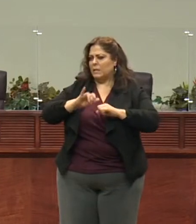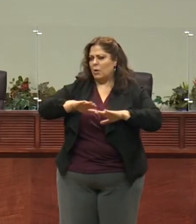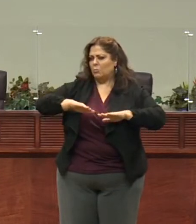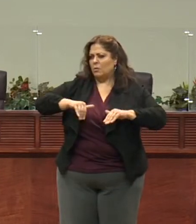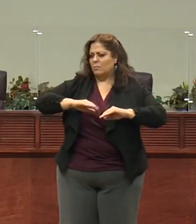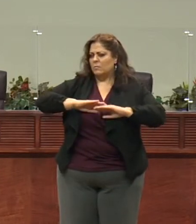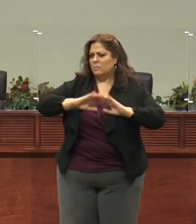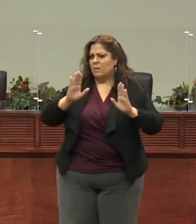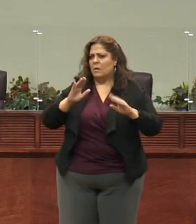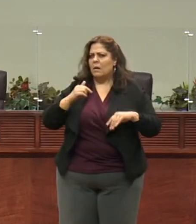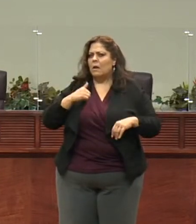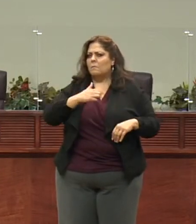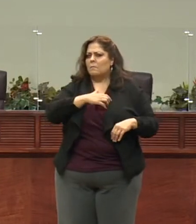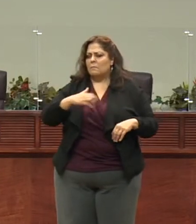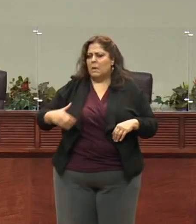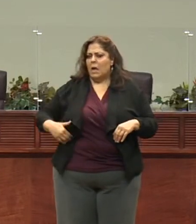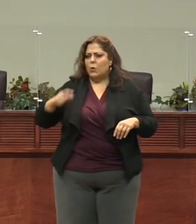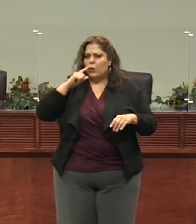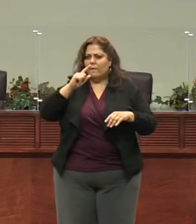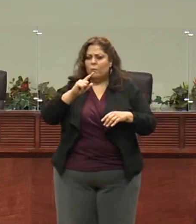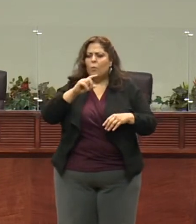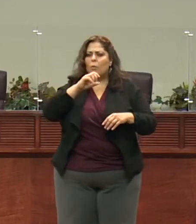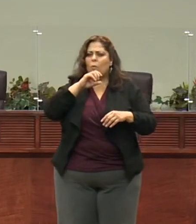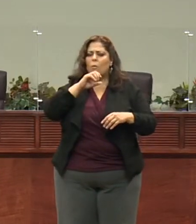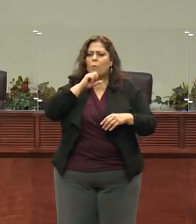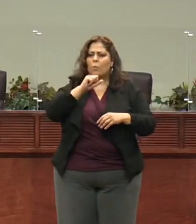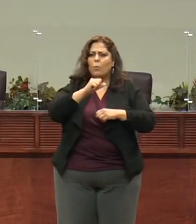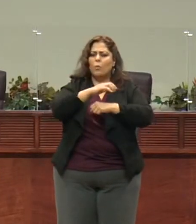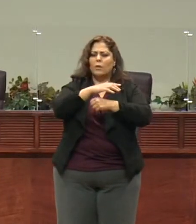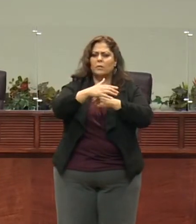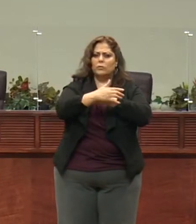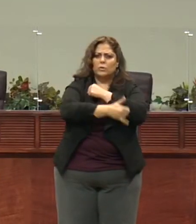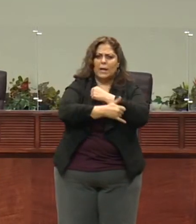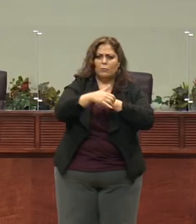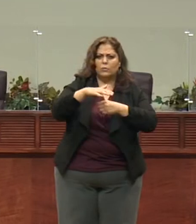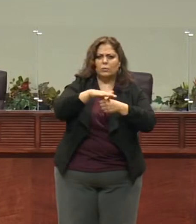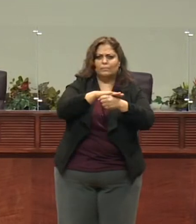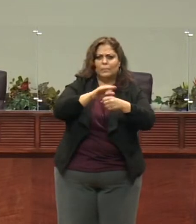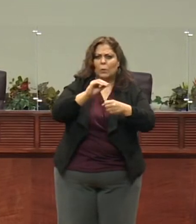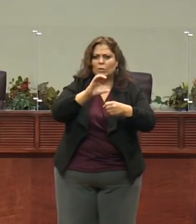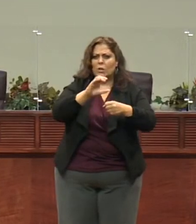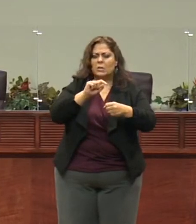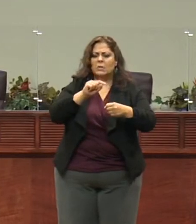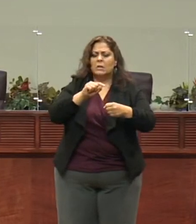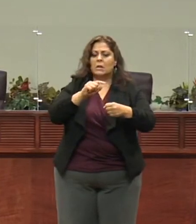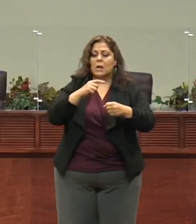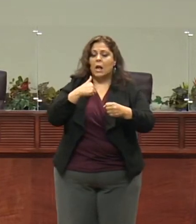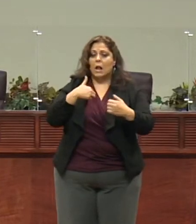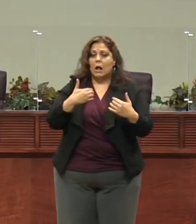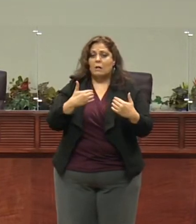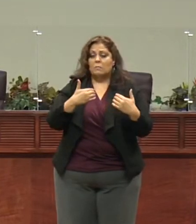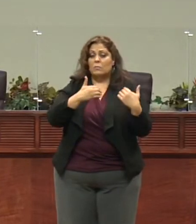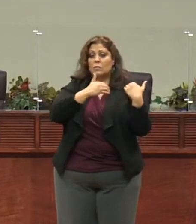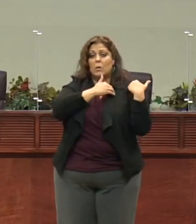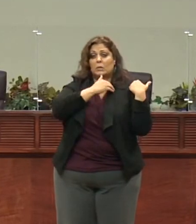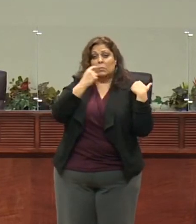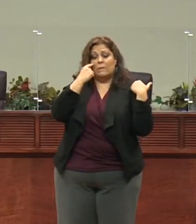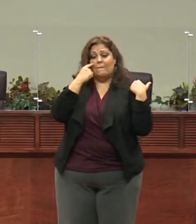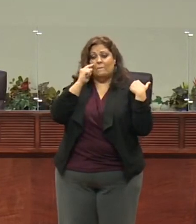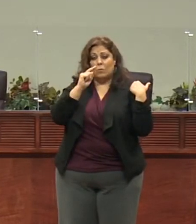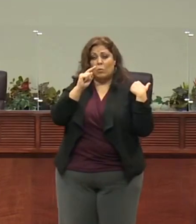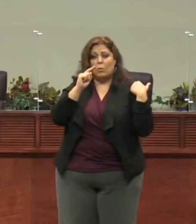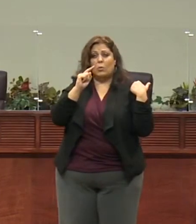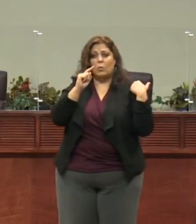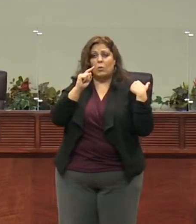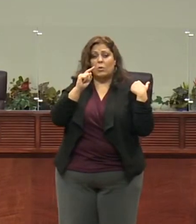mayor of Orange County, as the person that is responsible for our emergency response, I'm